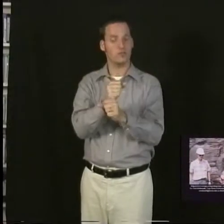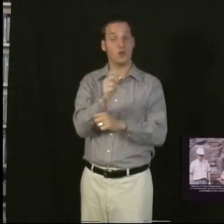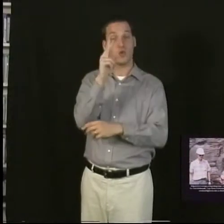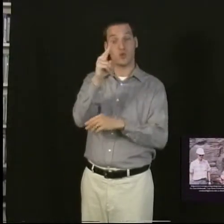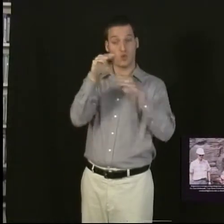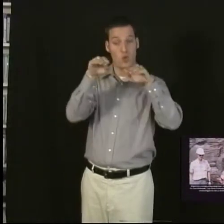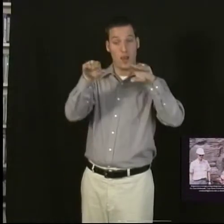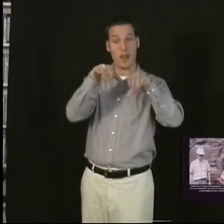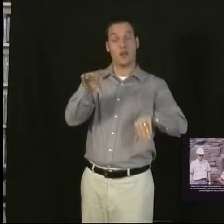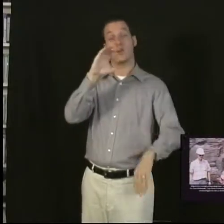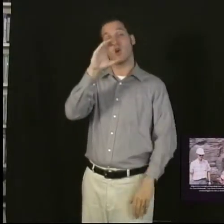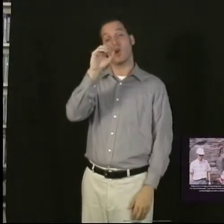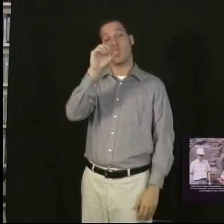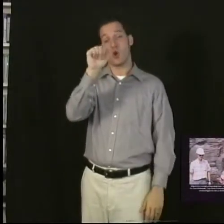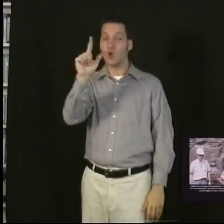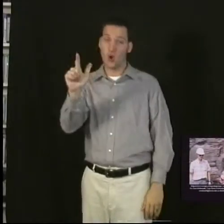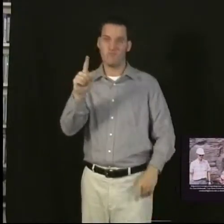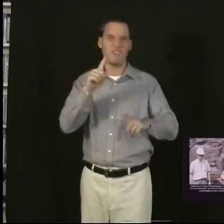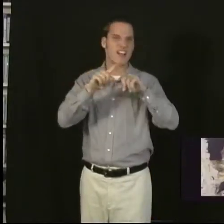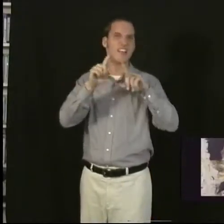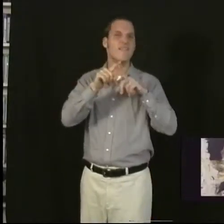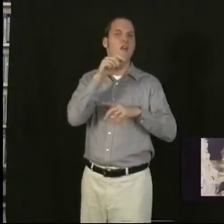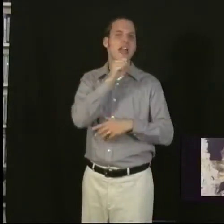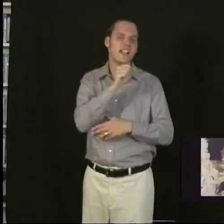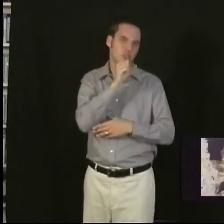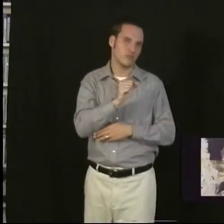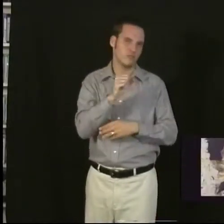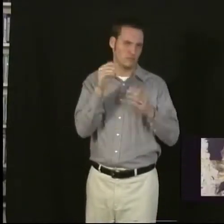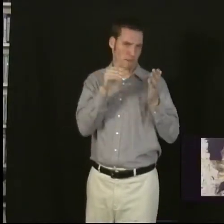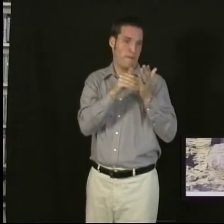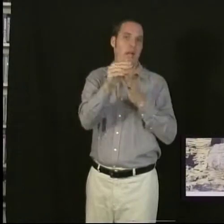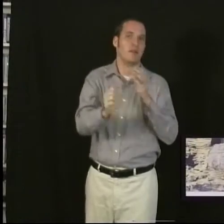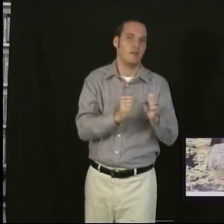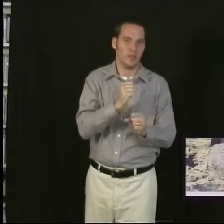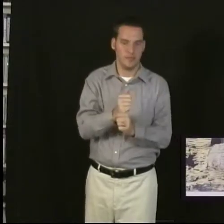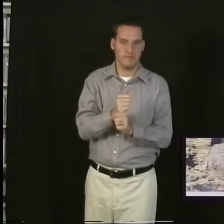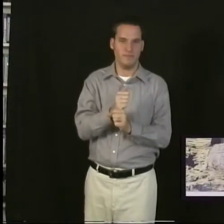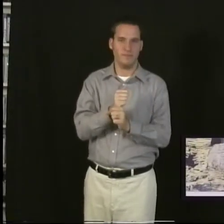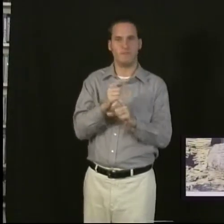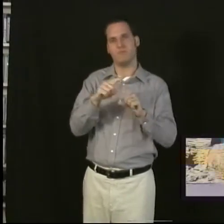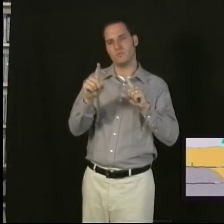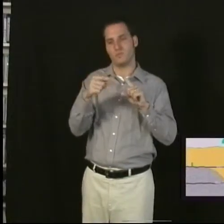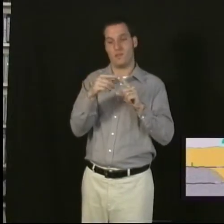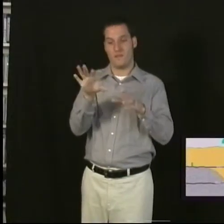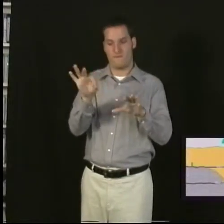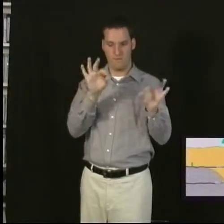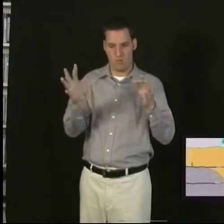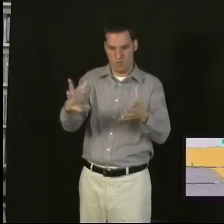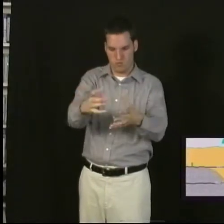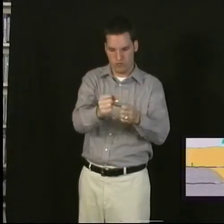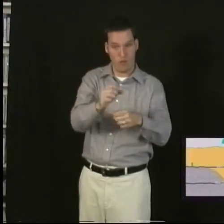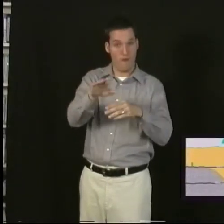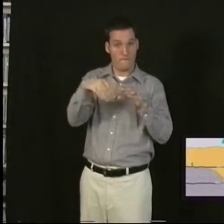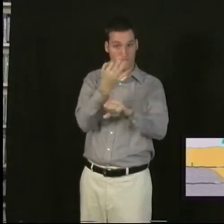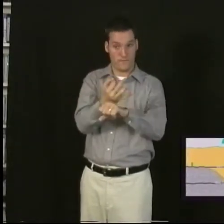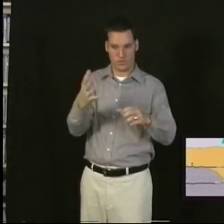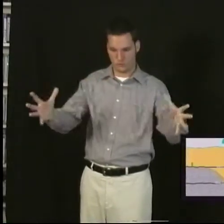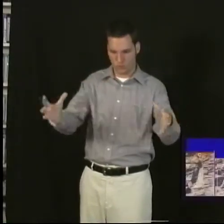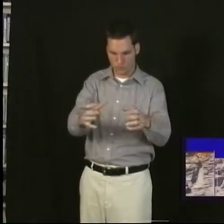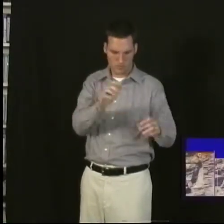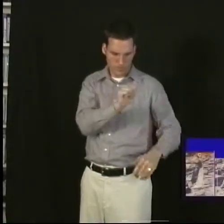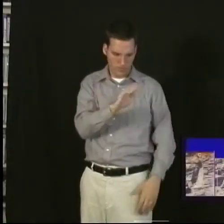coal, called the Mary Lee and the Blue Creek Formation, are different ages by millions of years. And yet when you get all the fossils together, they label